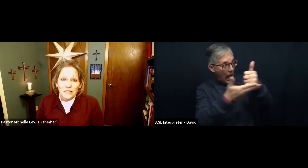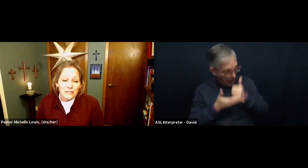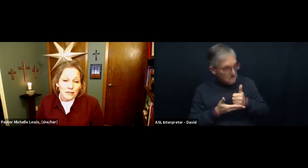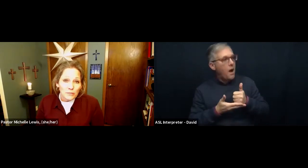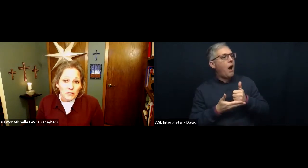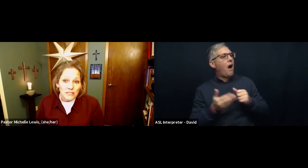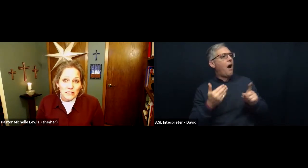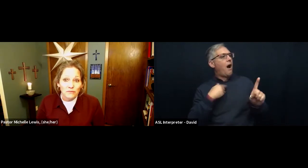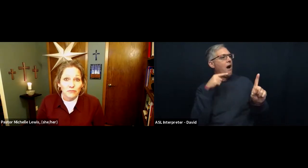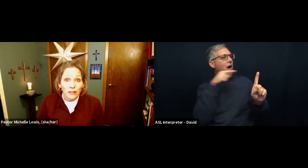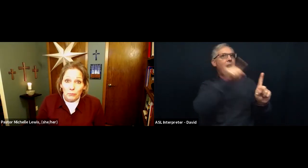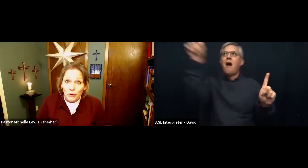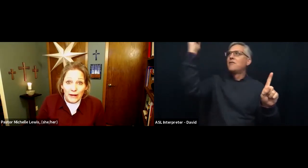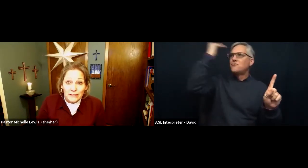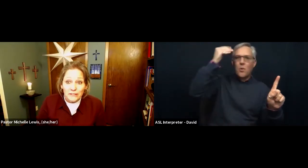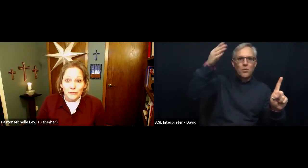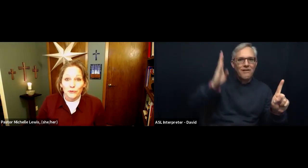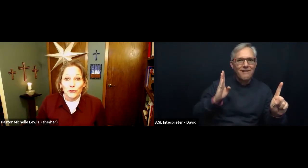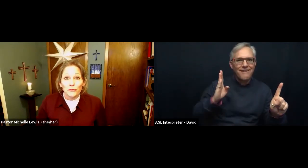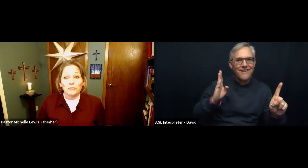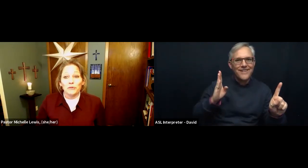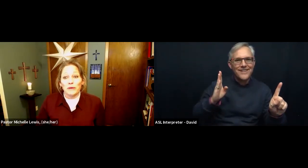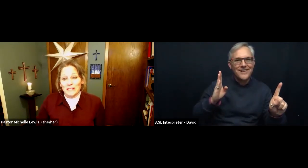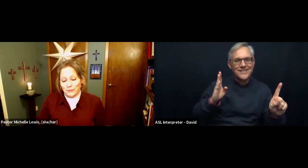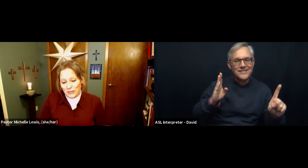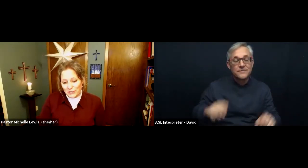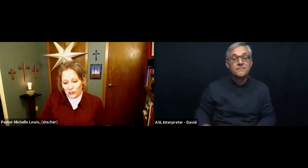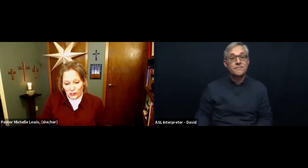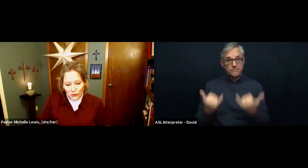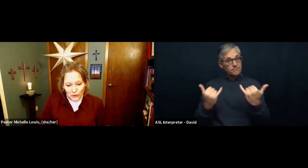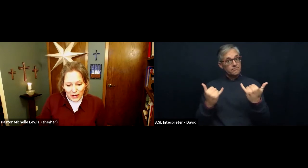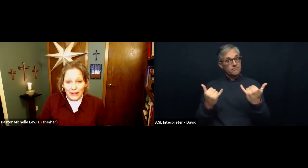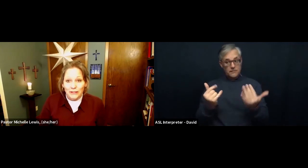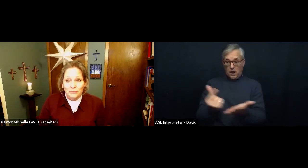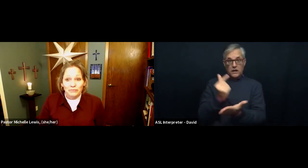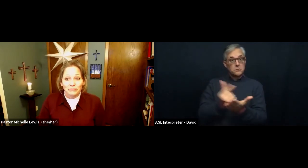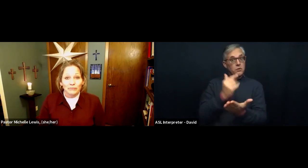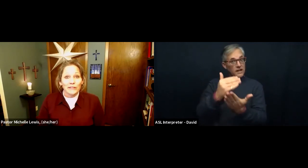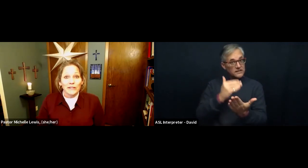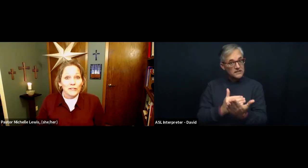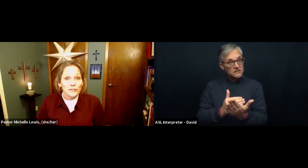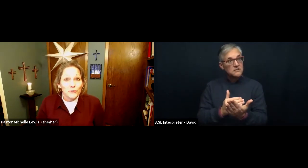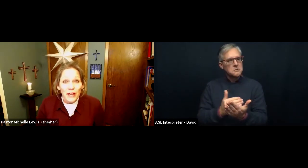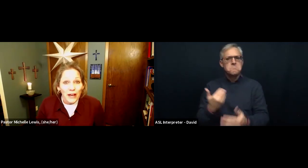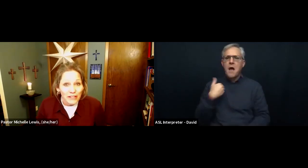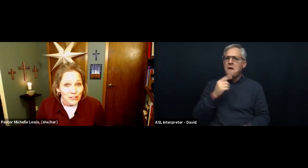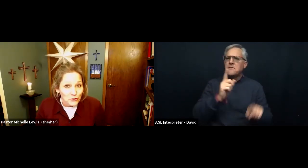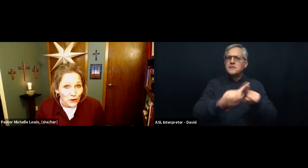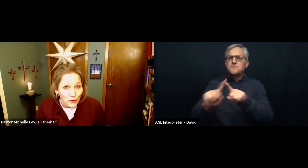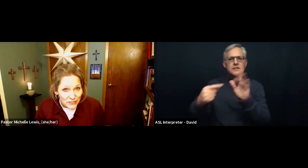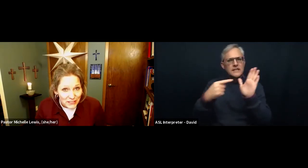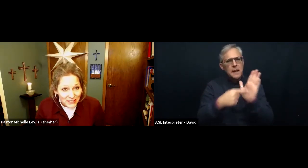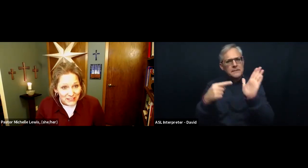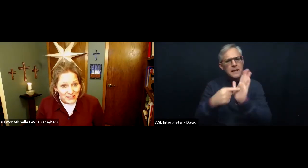And today's gospel lesson has some very practical, doable ways we can show God. Do you have an